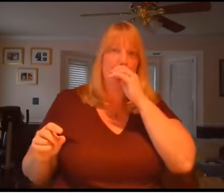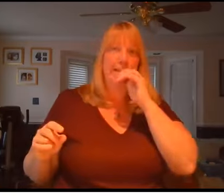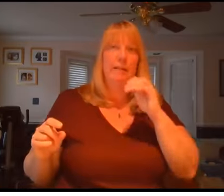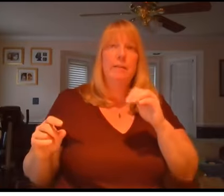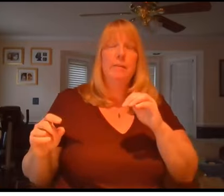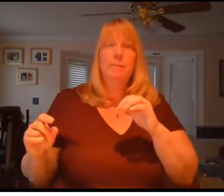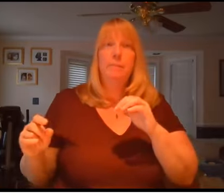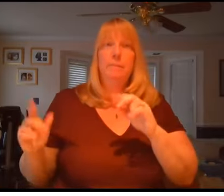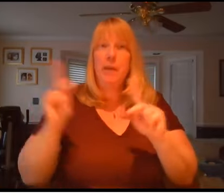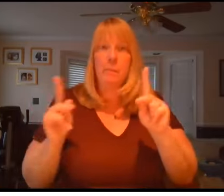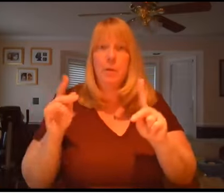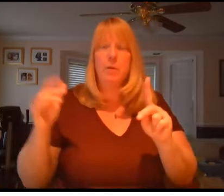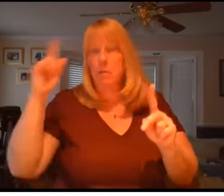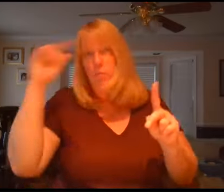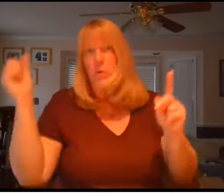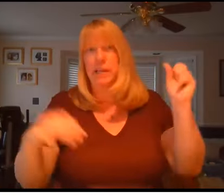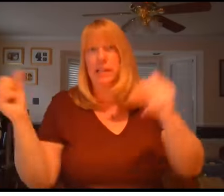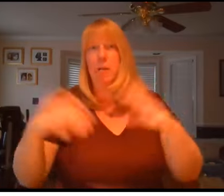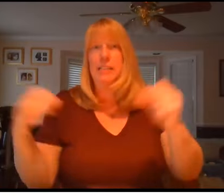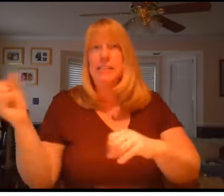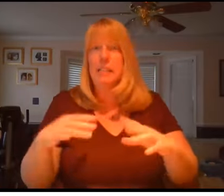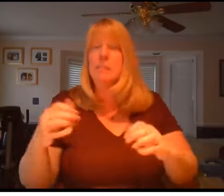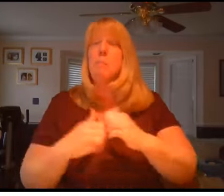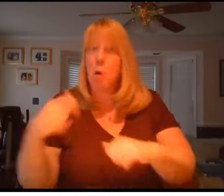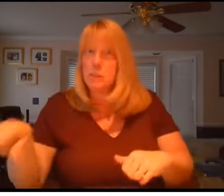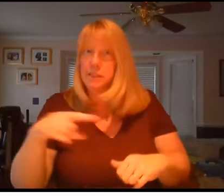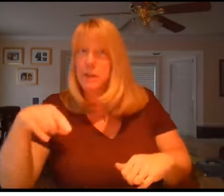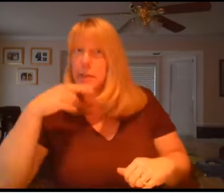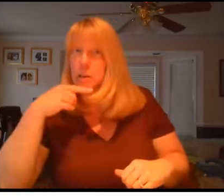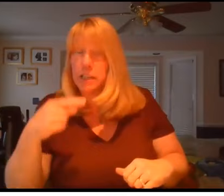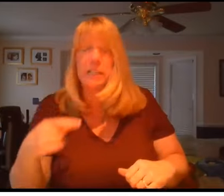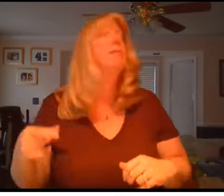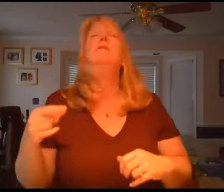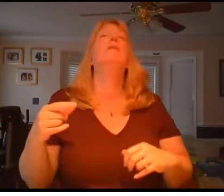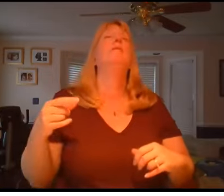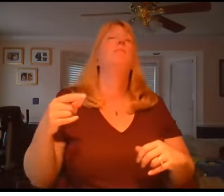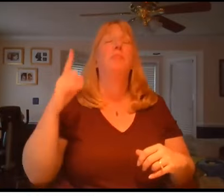All of these different people were throwing in ideas, and most of them were here.